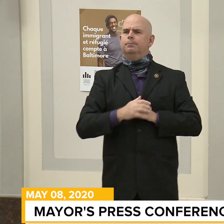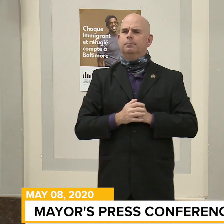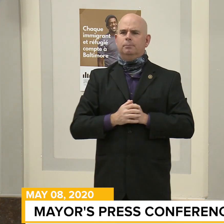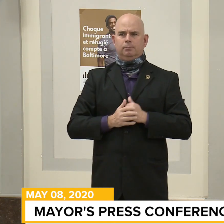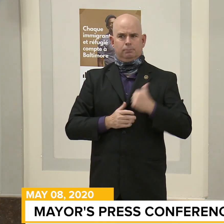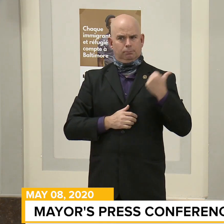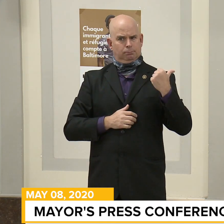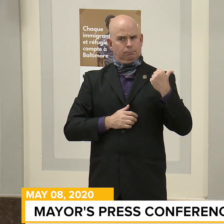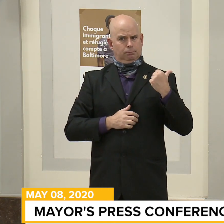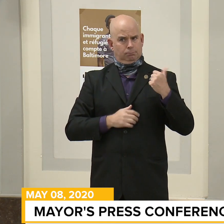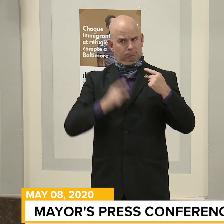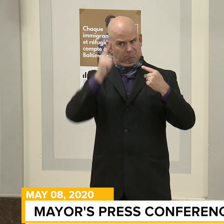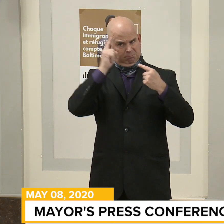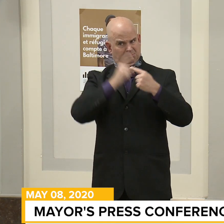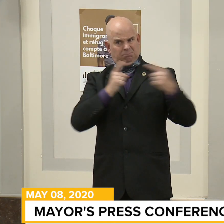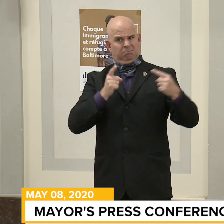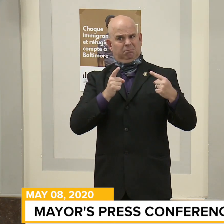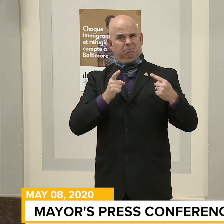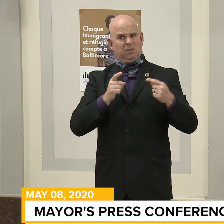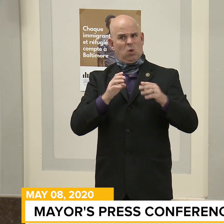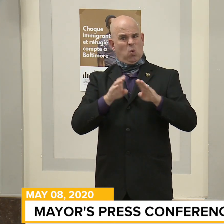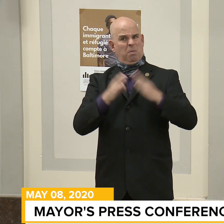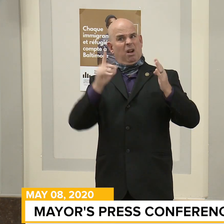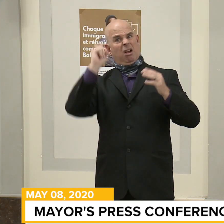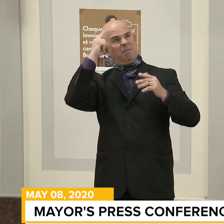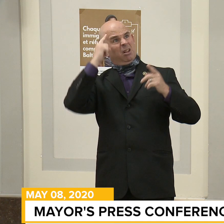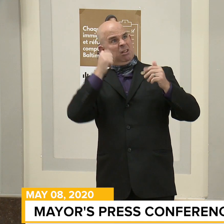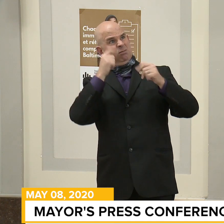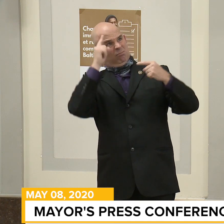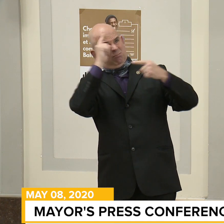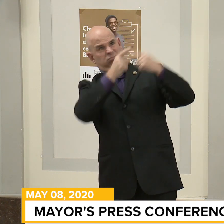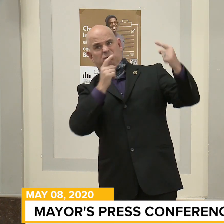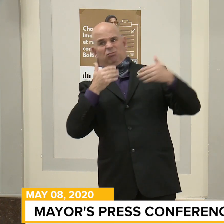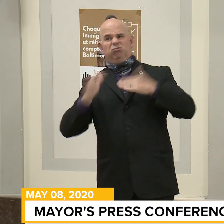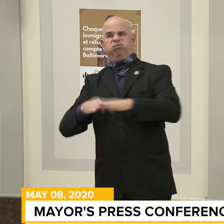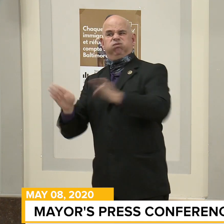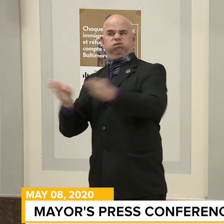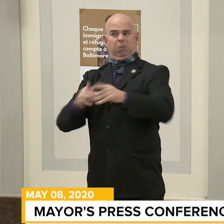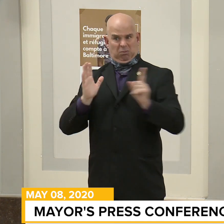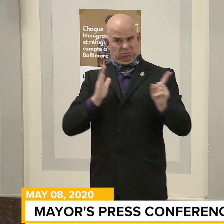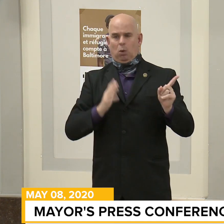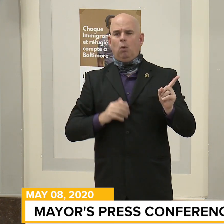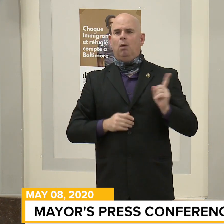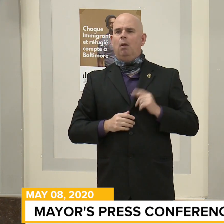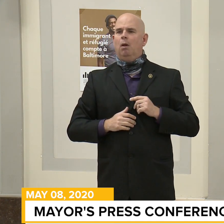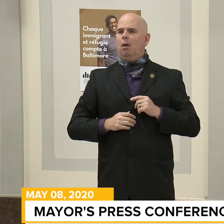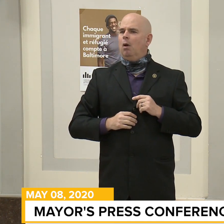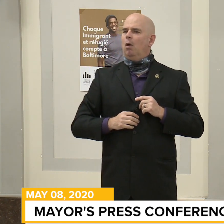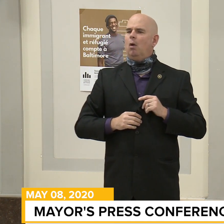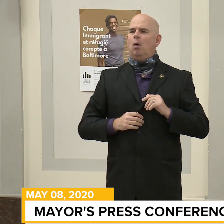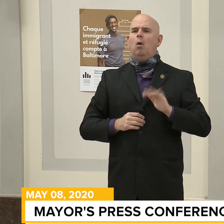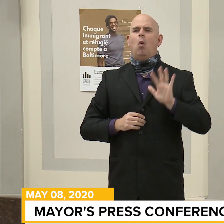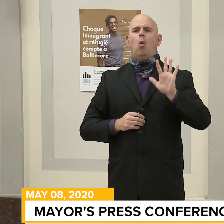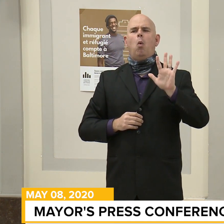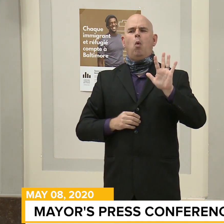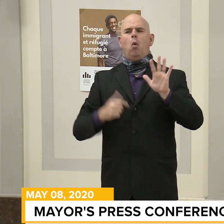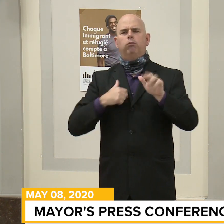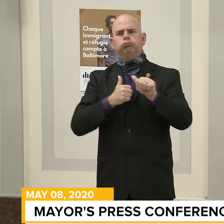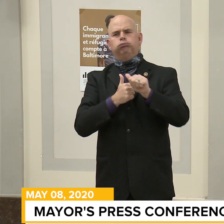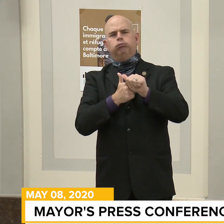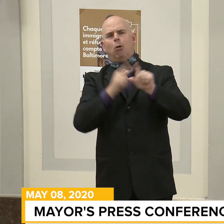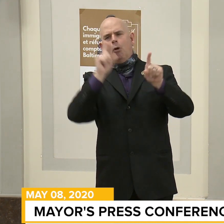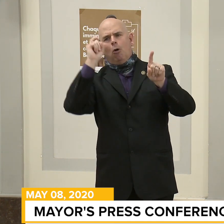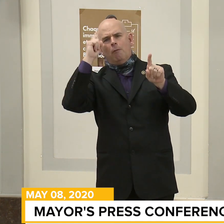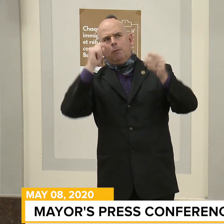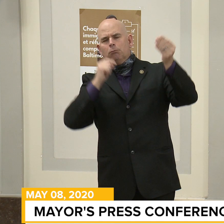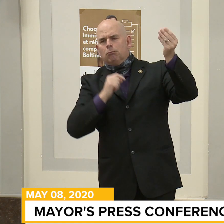you kind of? Well, you know, his people have been, you know, letting us know some of the things, but sometimes we find out when